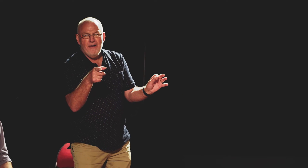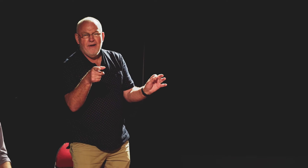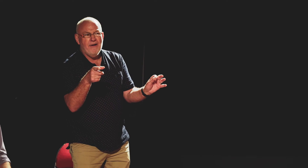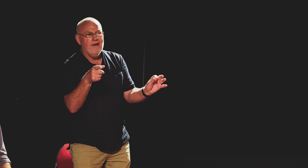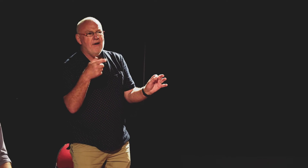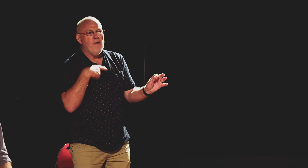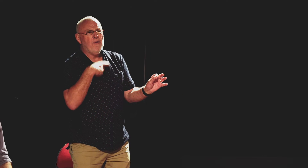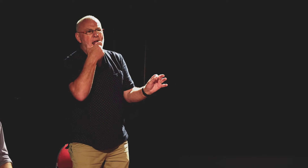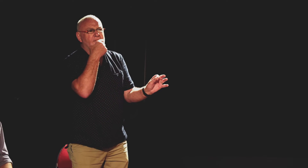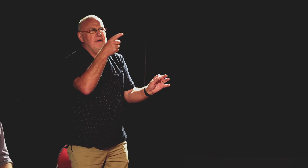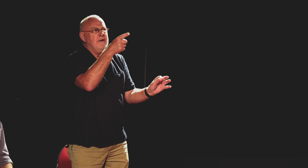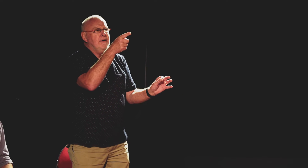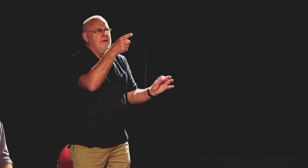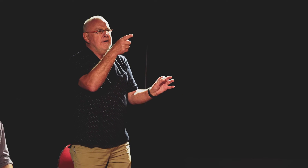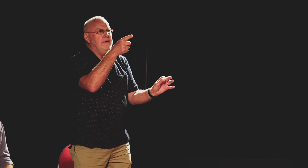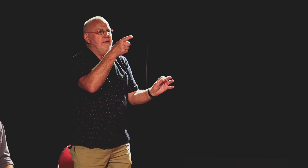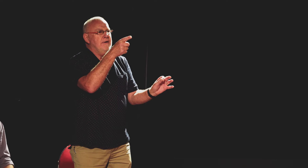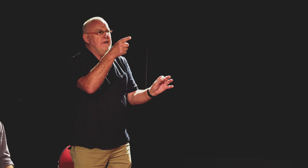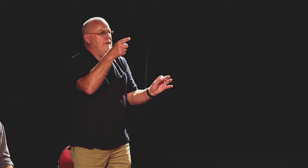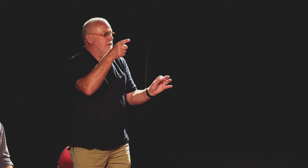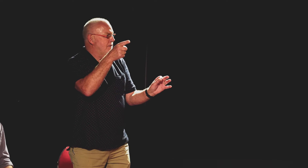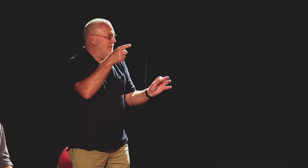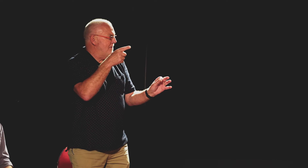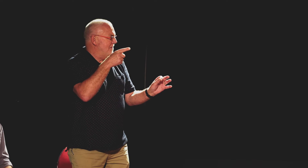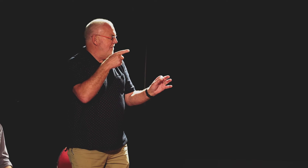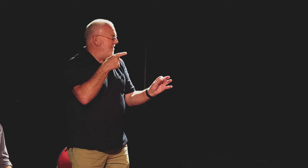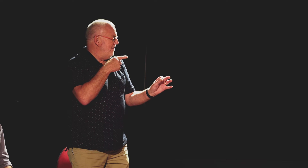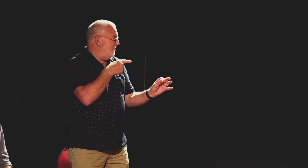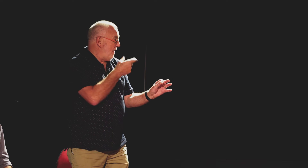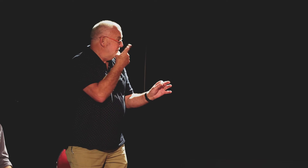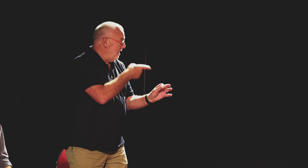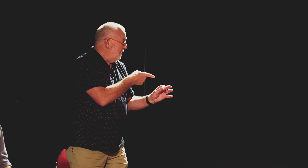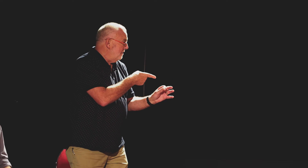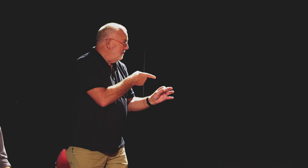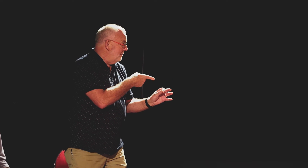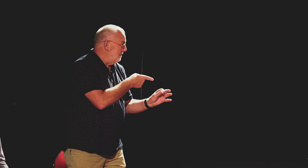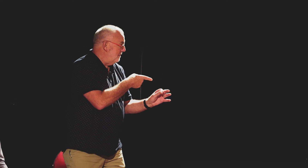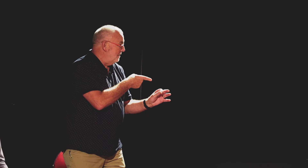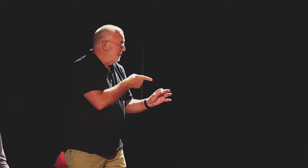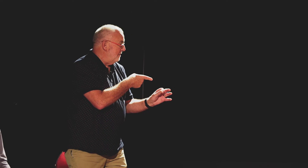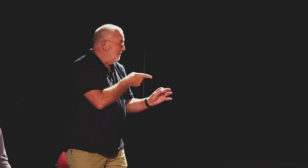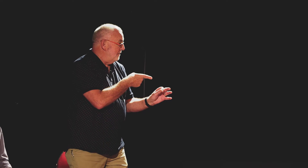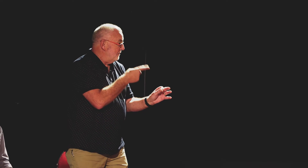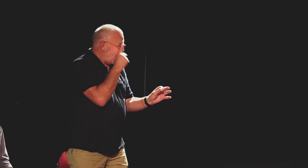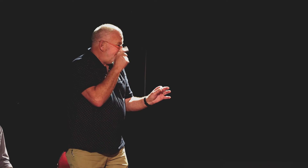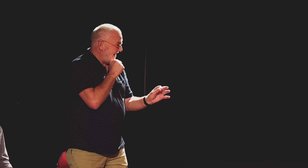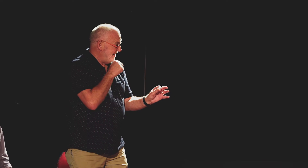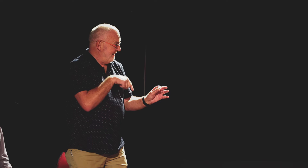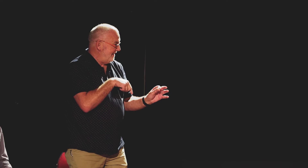Why are you laughing? Why are you guys laughing? Why would you be laughing at this? Do you have any idea why you're laughing? Do you think it's